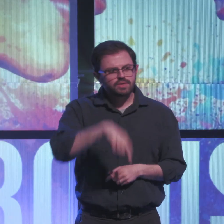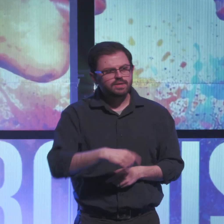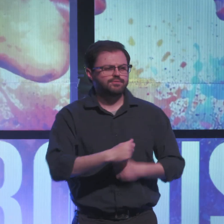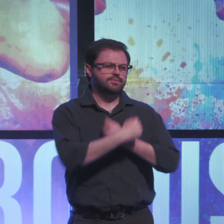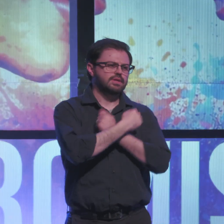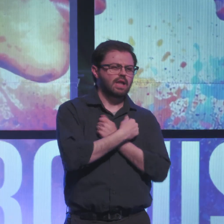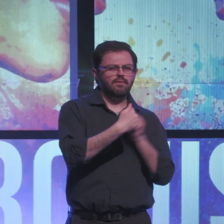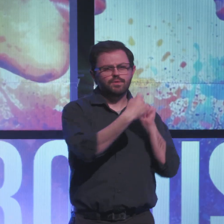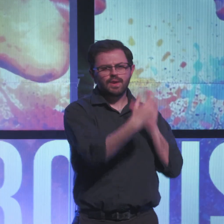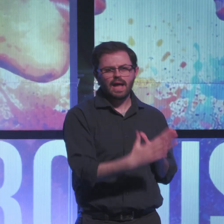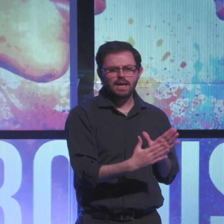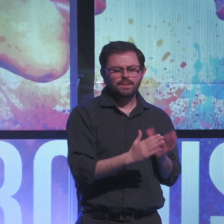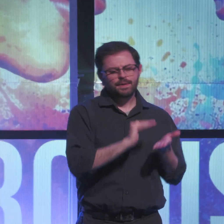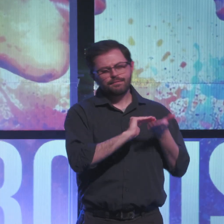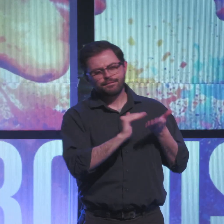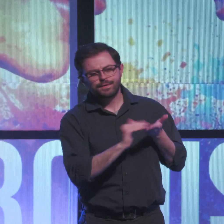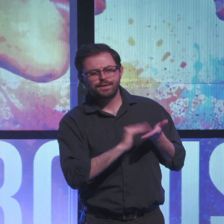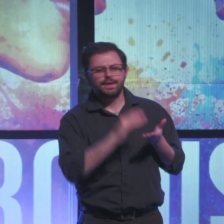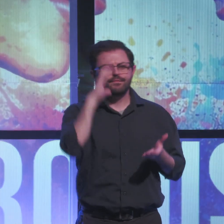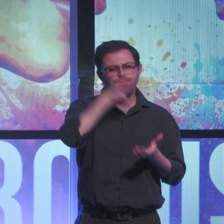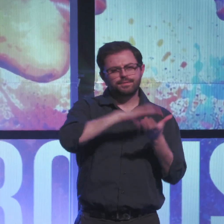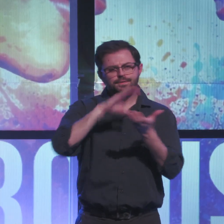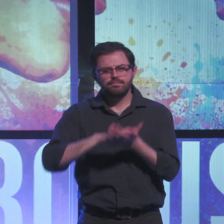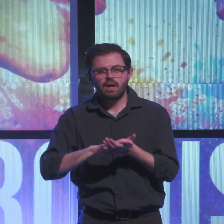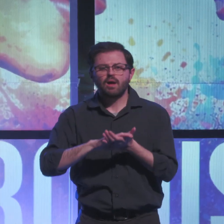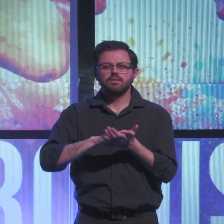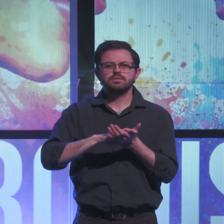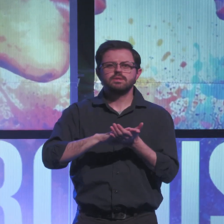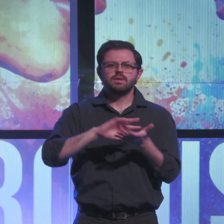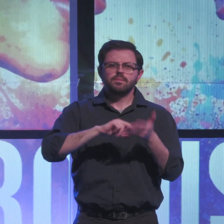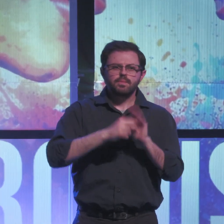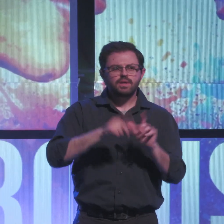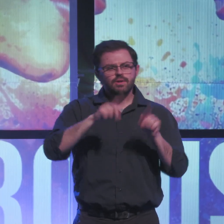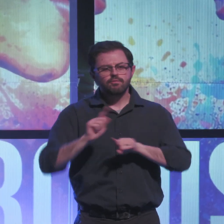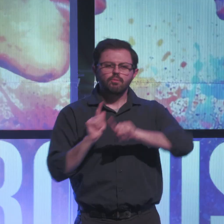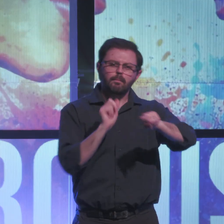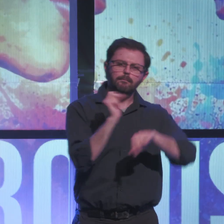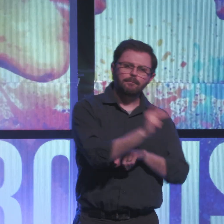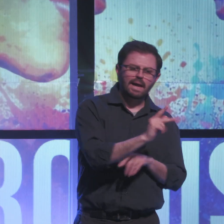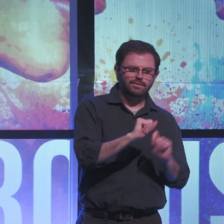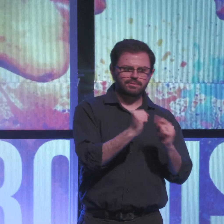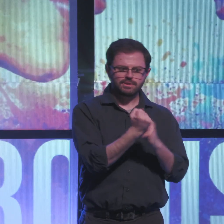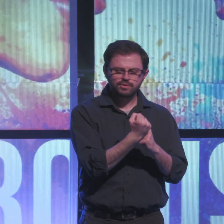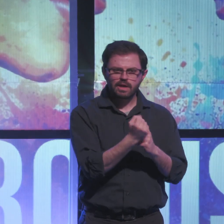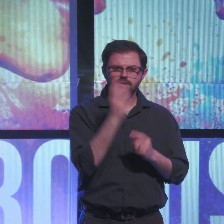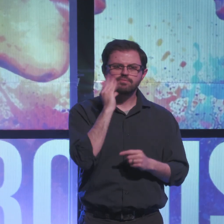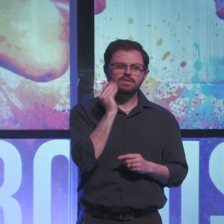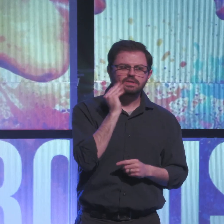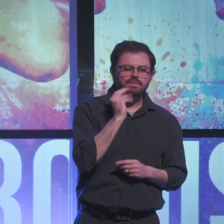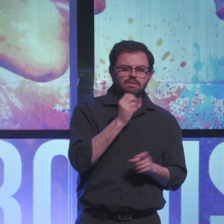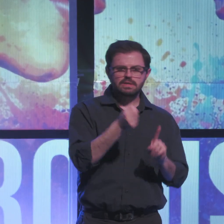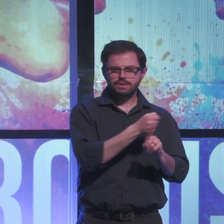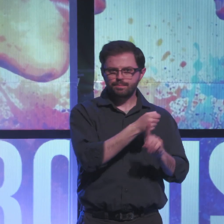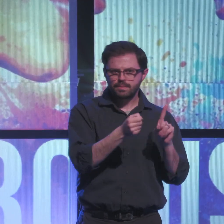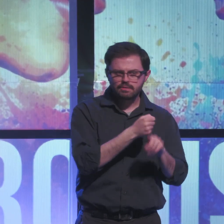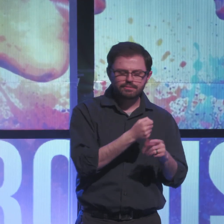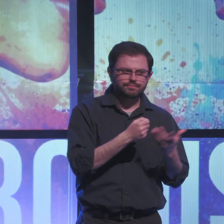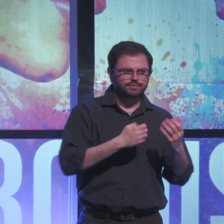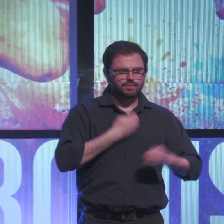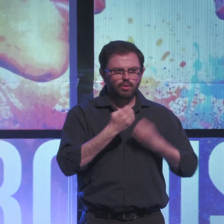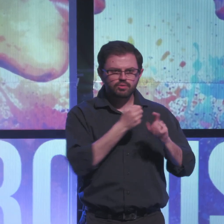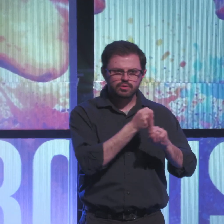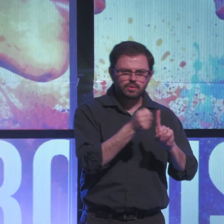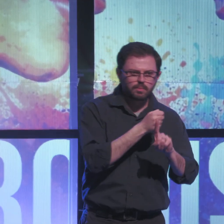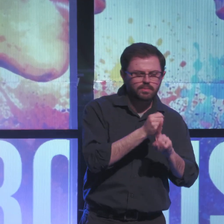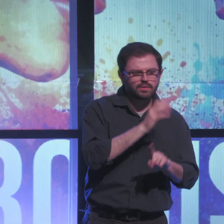back into a space where you were verbally or emotionally or physically abused. And I would tell you that that's evil. That's